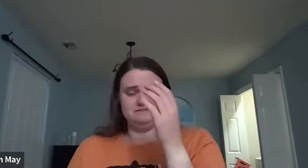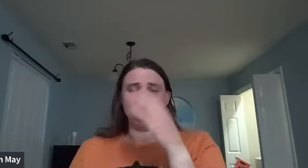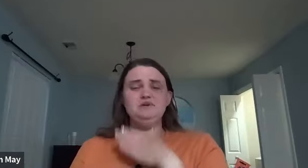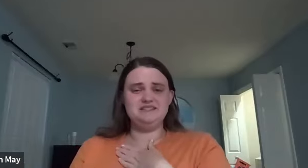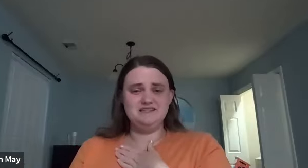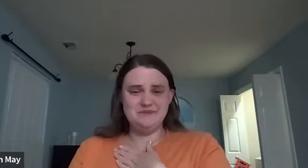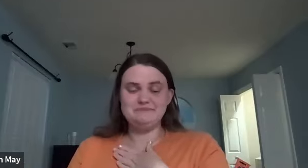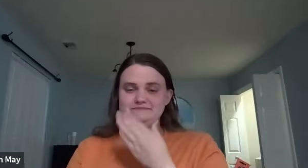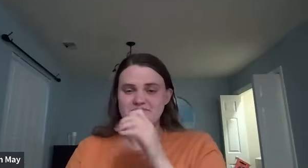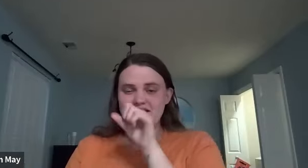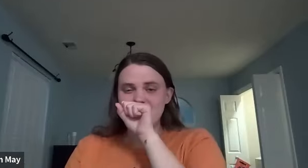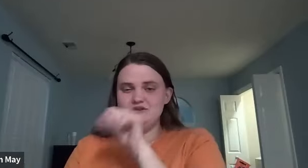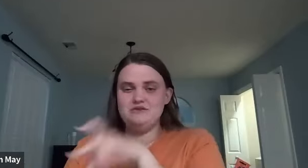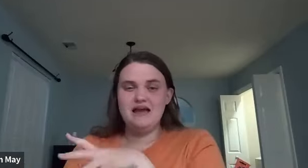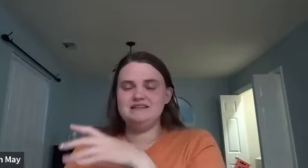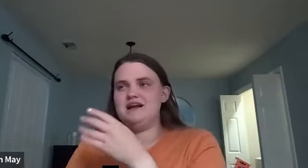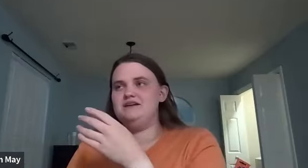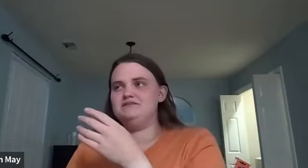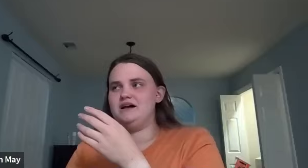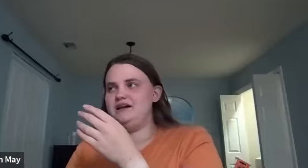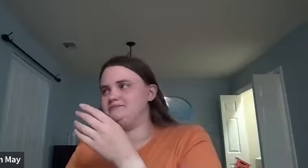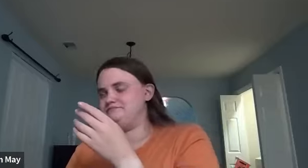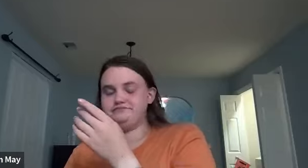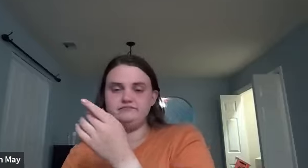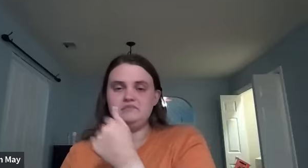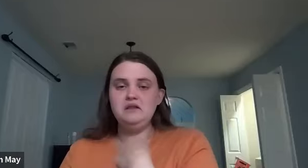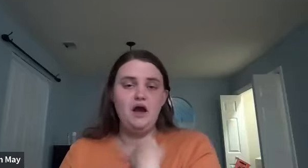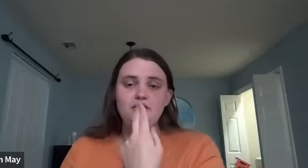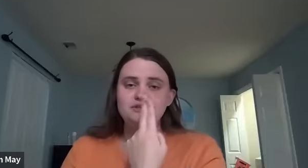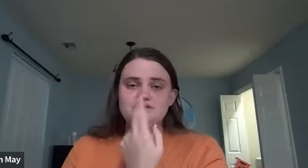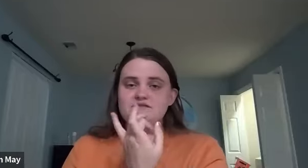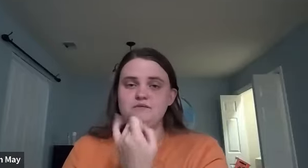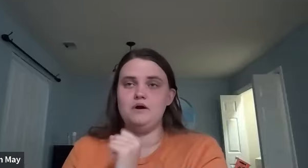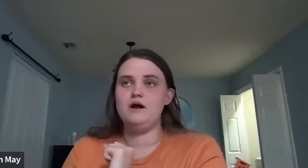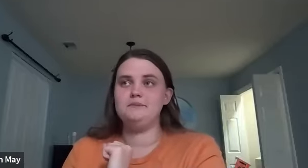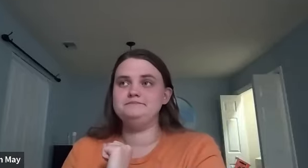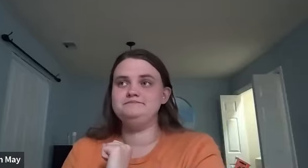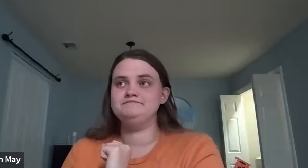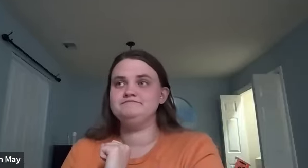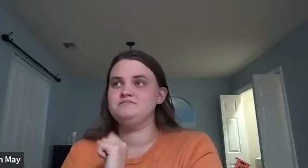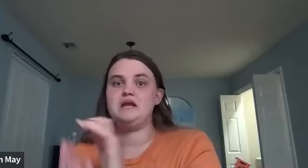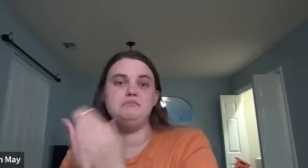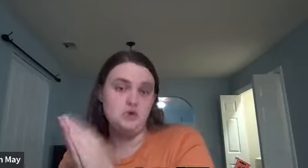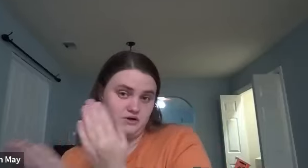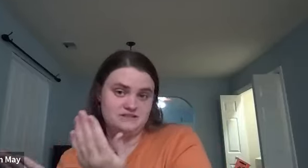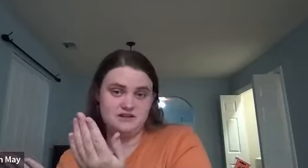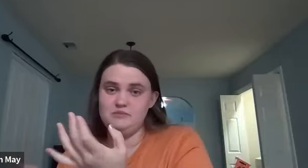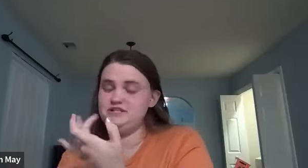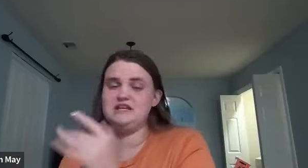oh, excuse me. So that is kind of like, I'll use it for like books. I'll be just like,